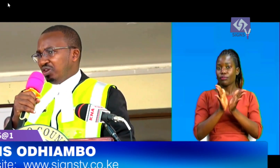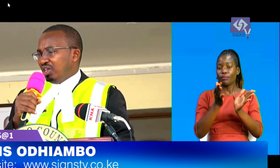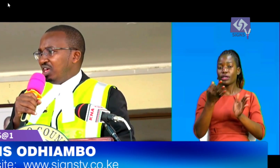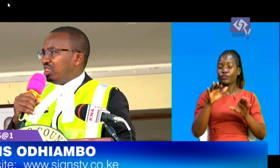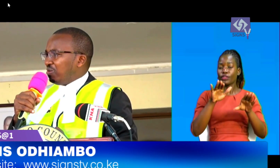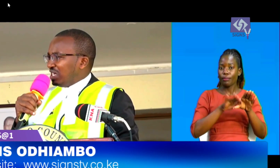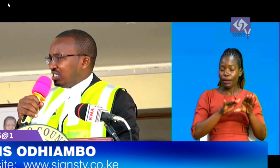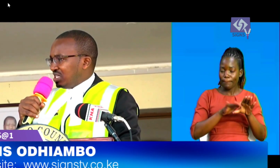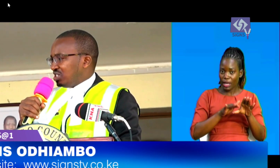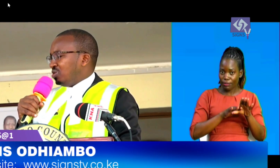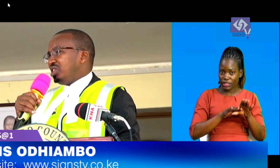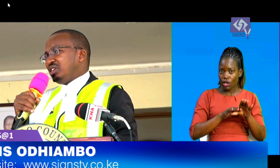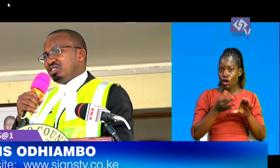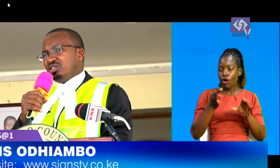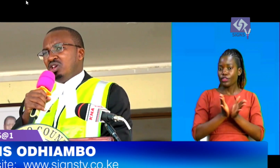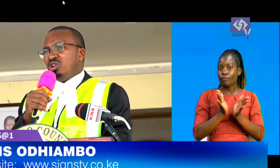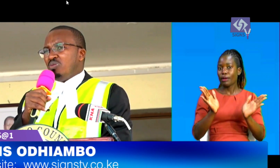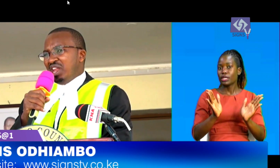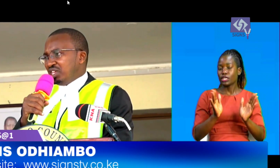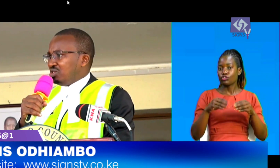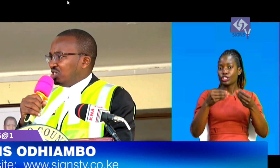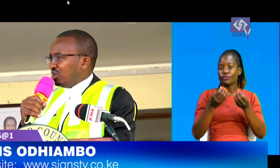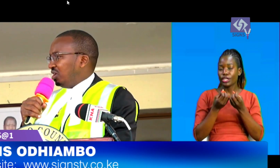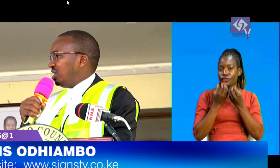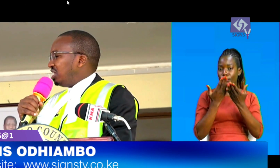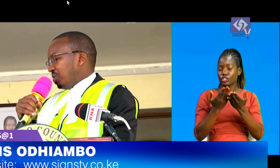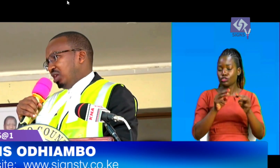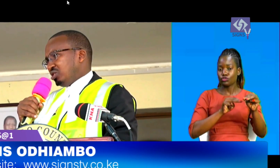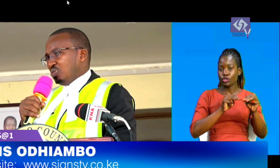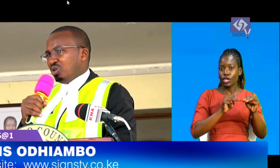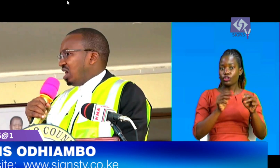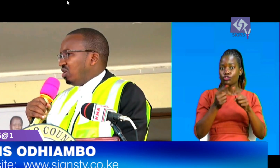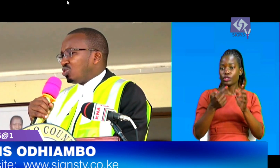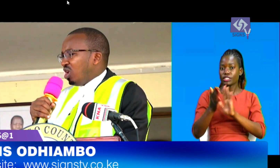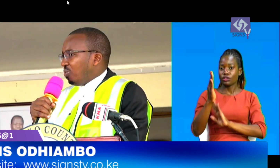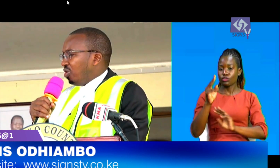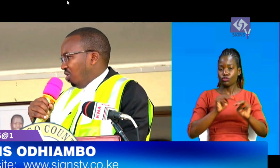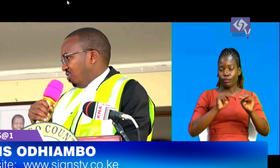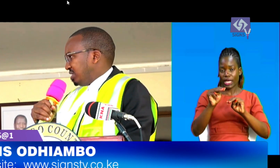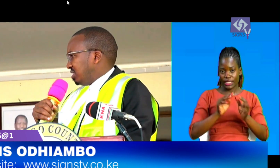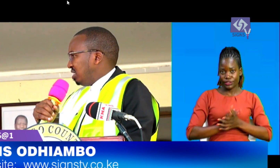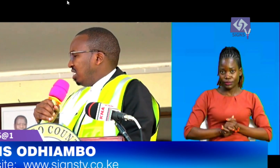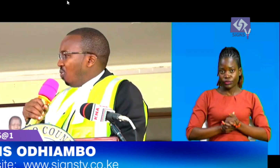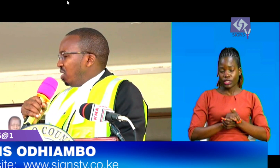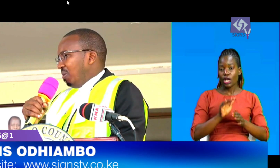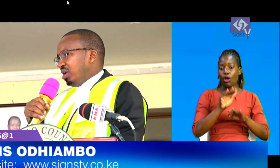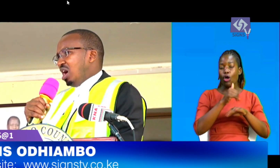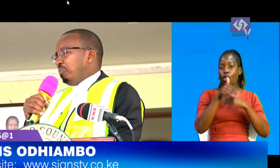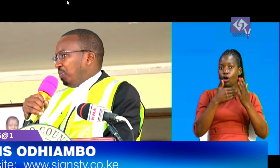information that will assist the security agencies to manage the situation in Kapindasu. I want to call upon all of us. We remember our people